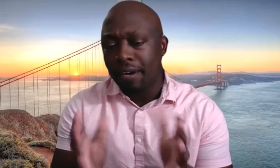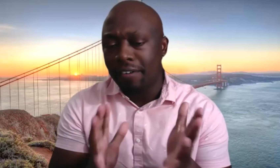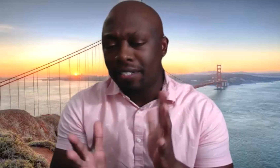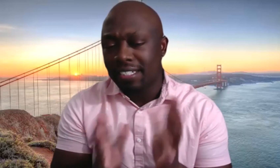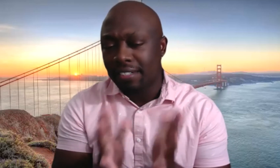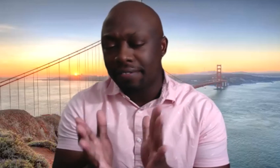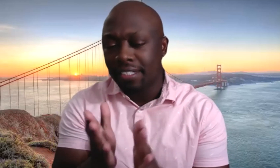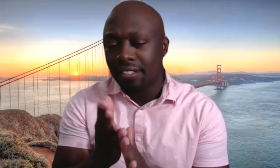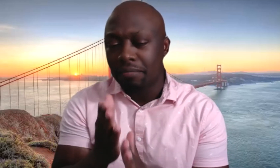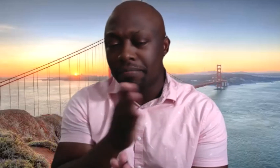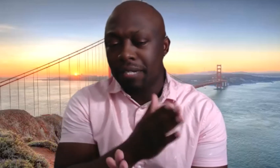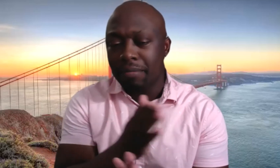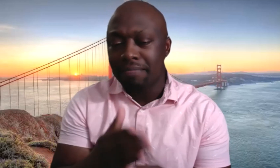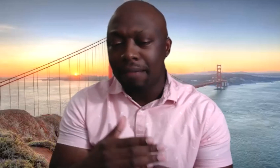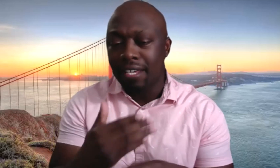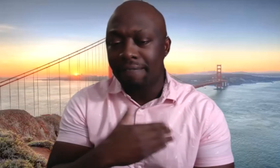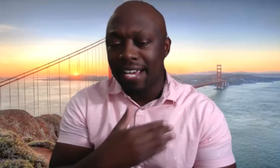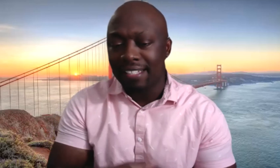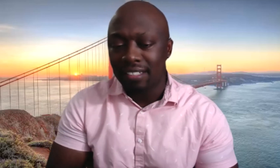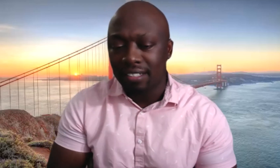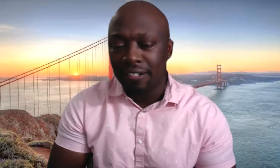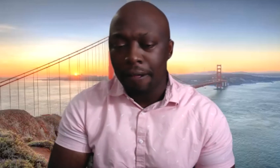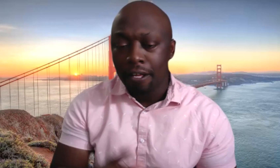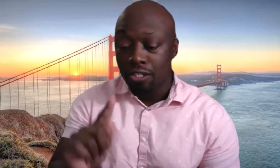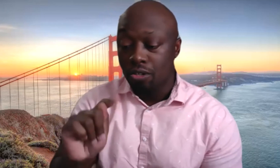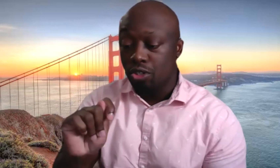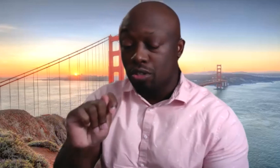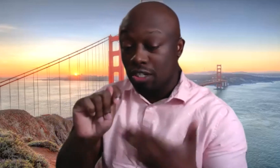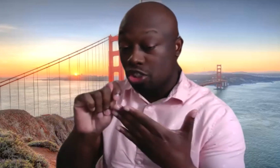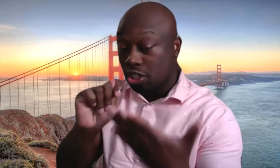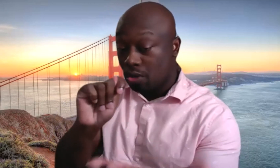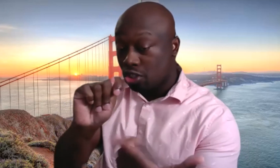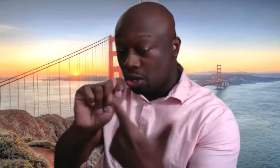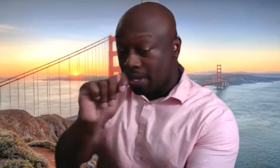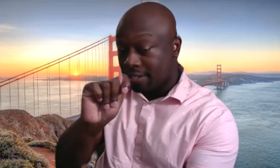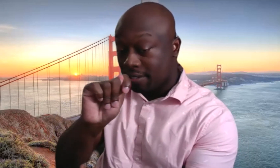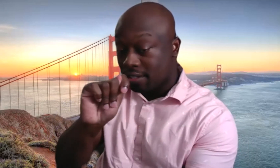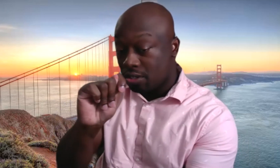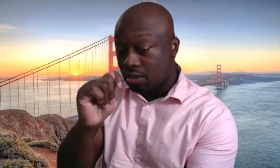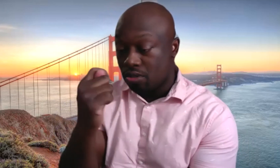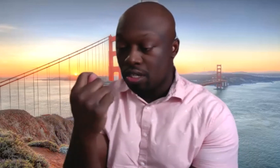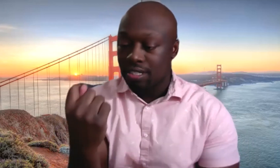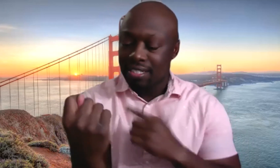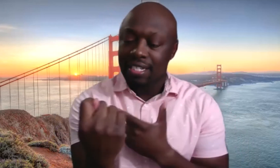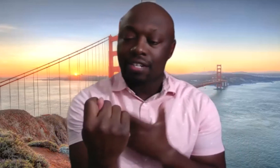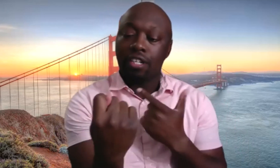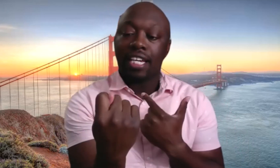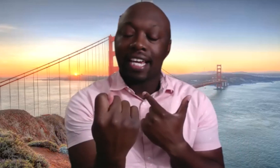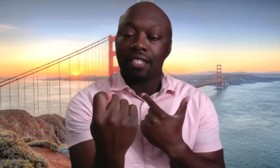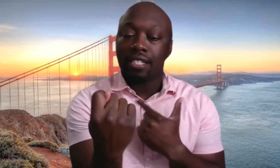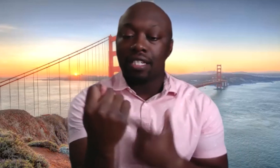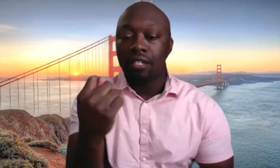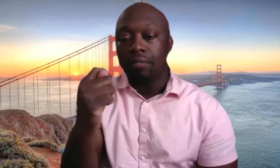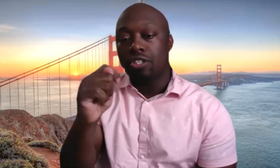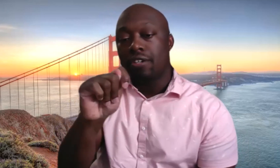but remember, everyone's different. So babies might be advanced. So you got to show it. So this is like you're looking